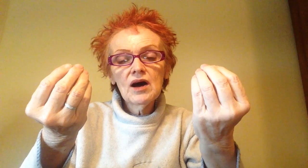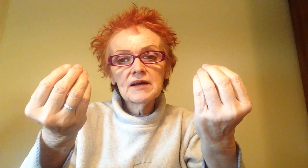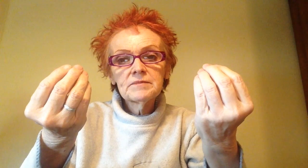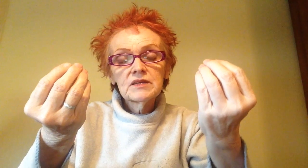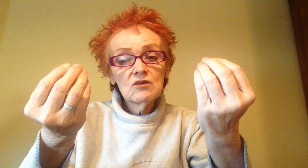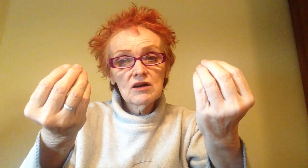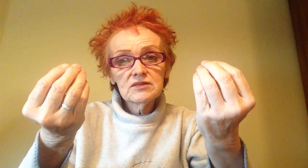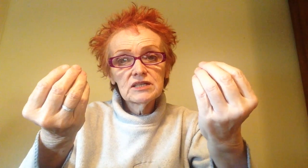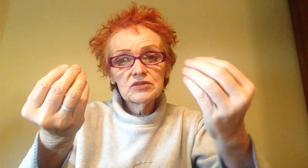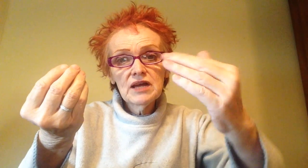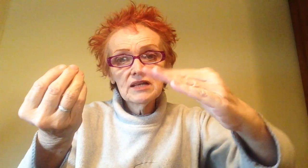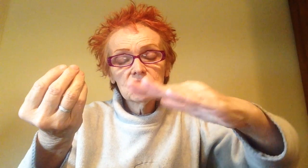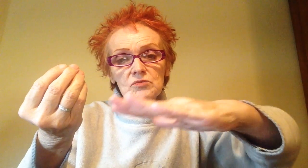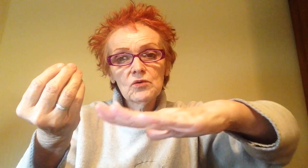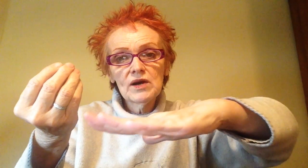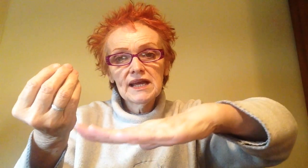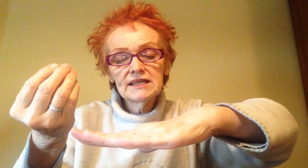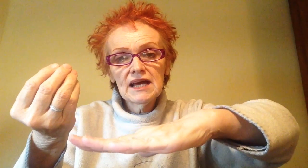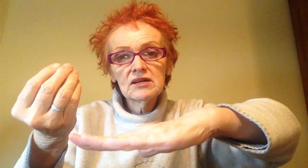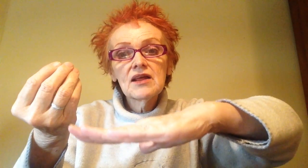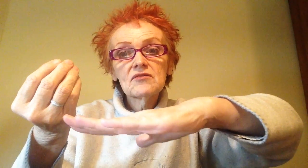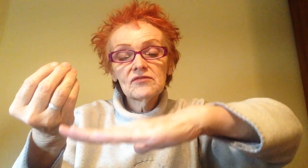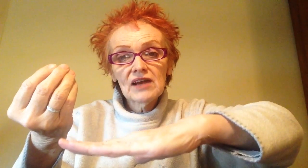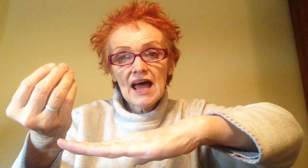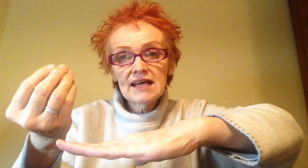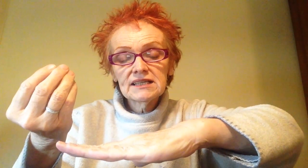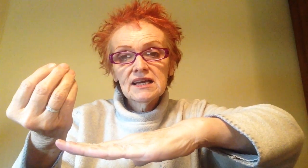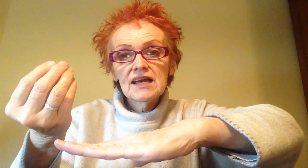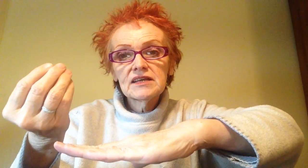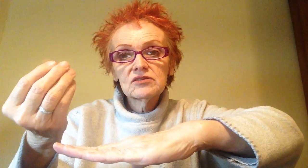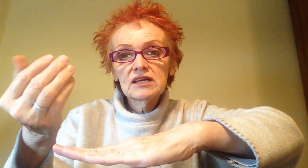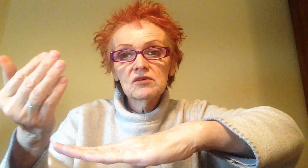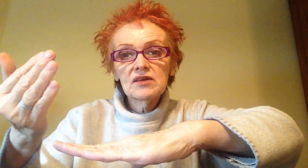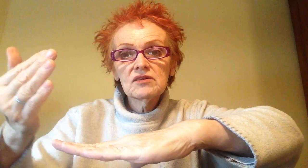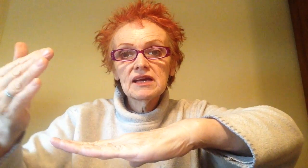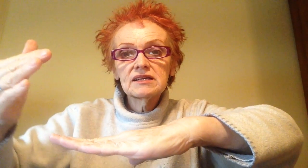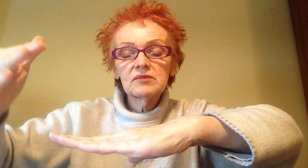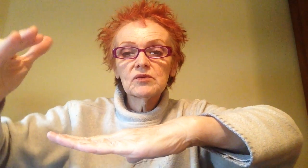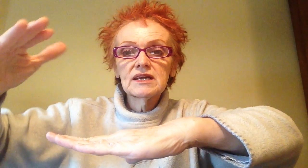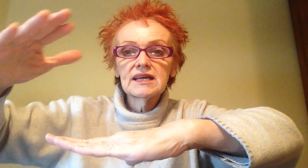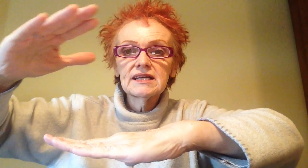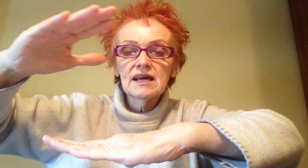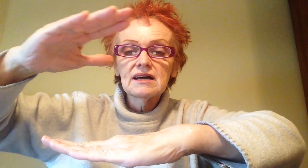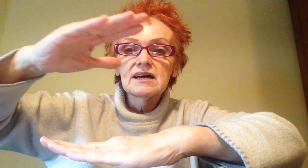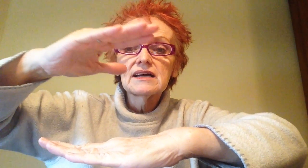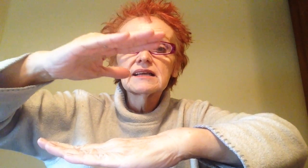upon, you also need two hands. You're going to put one hand down flat, and then you're going to take your other hand and bring it